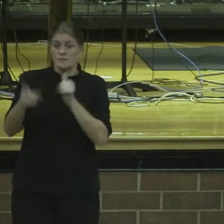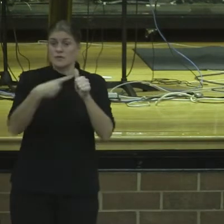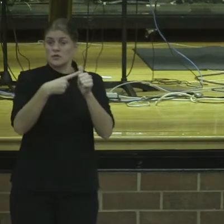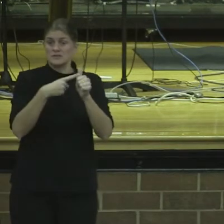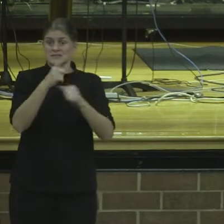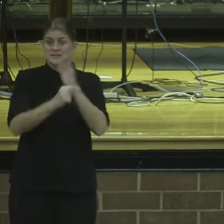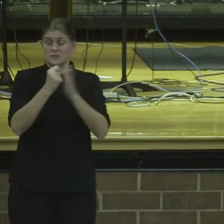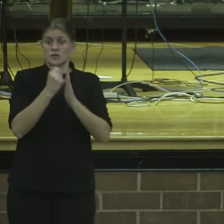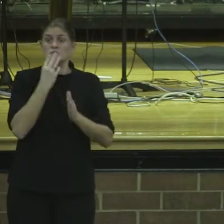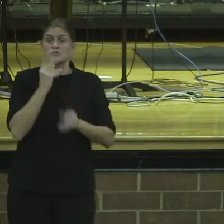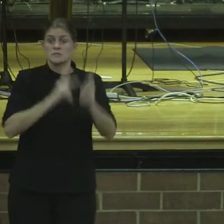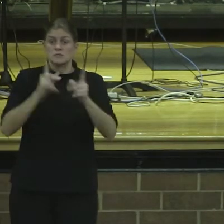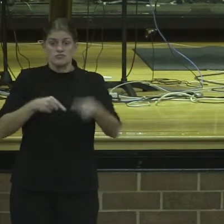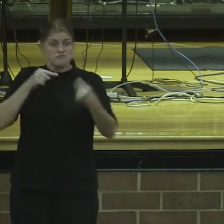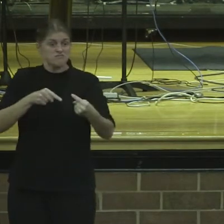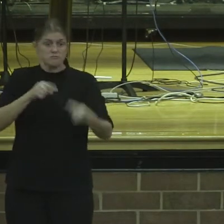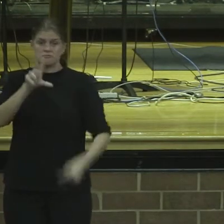you go back into history,